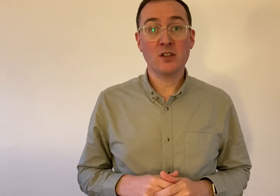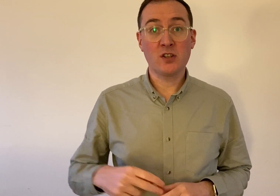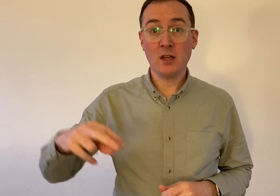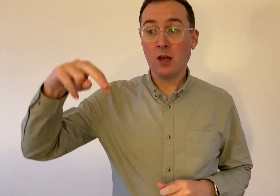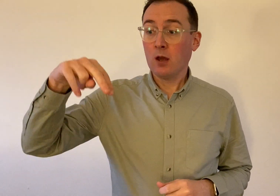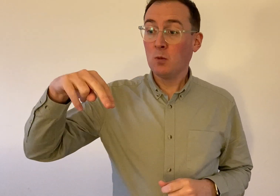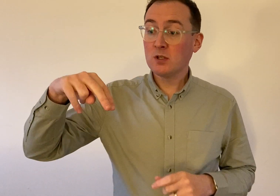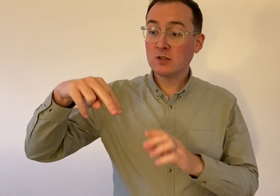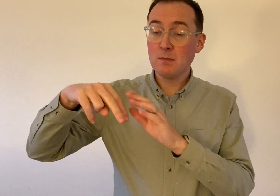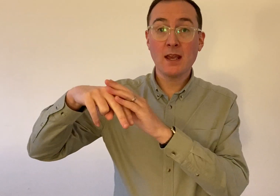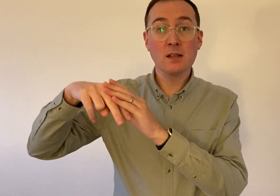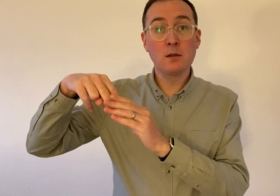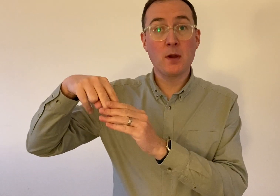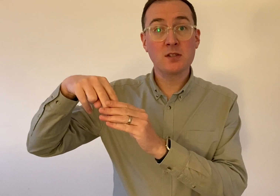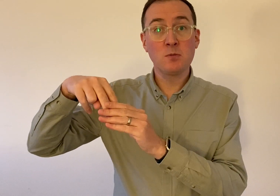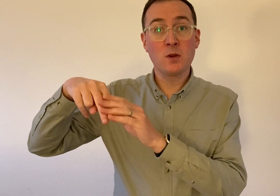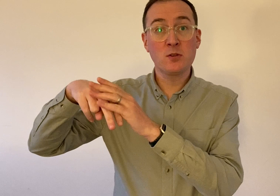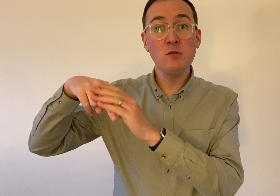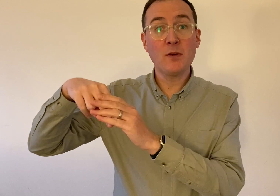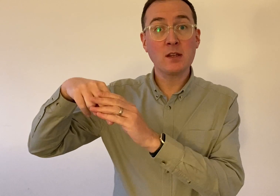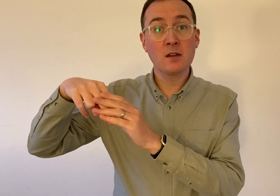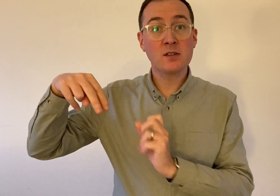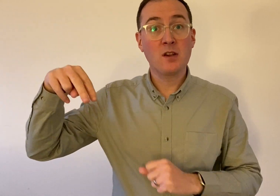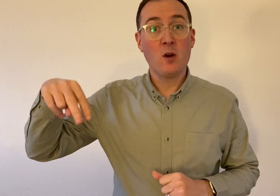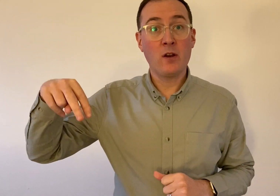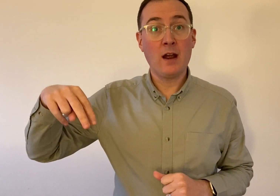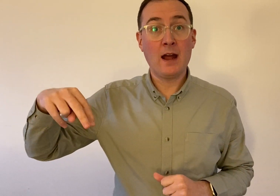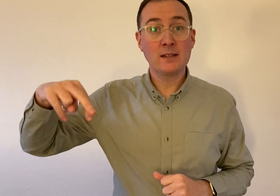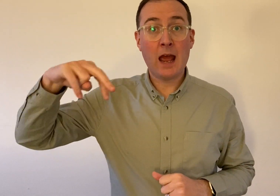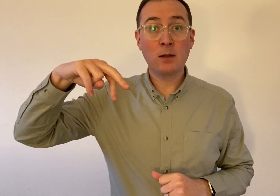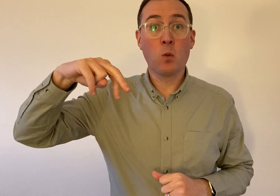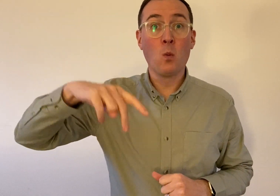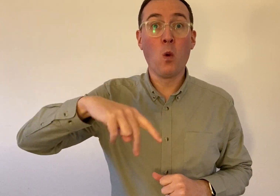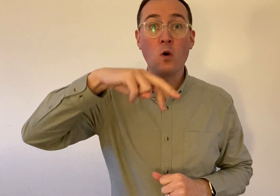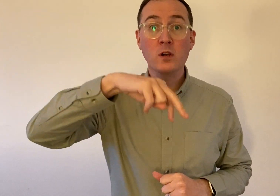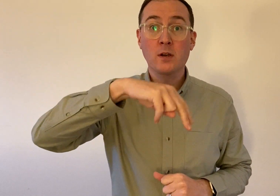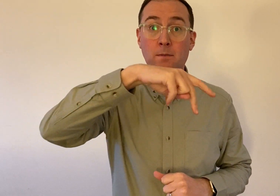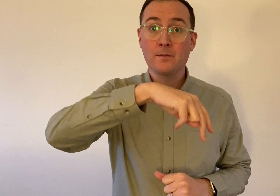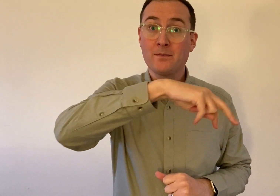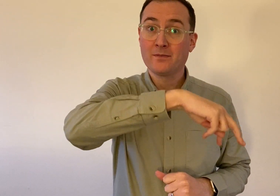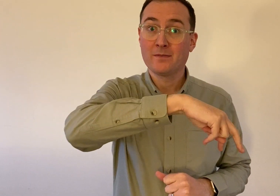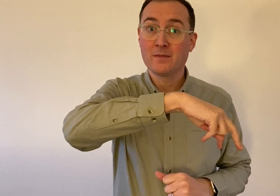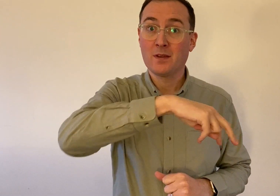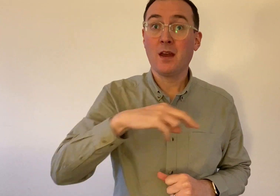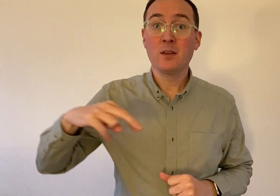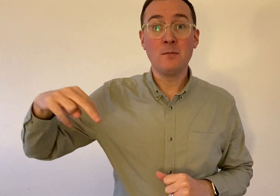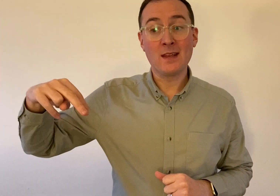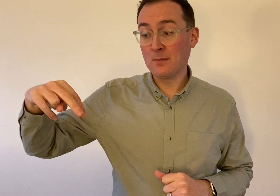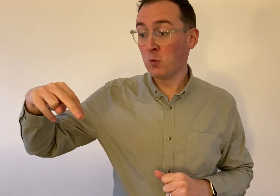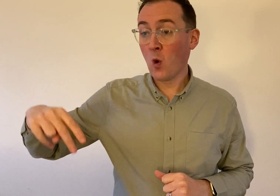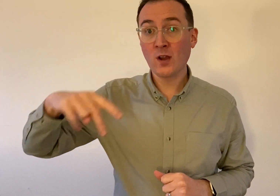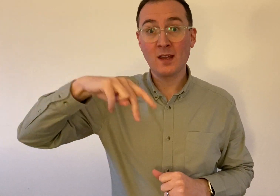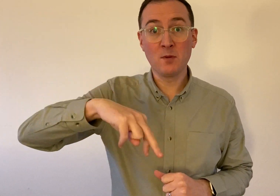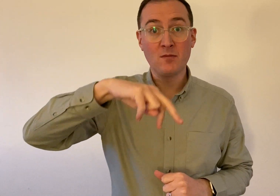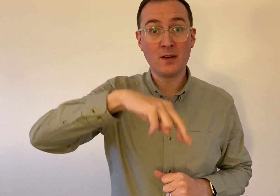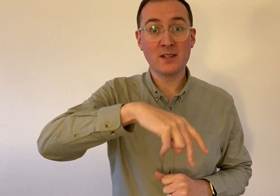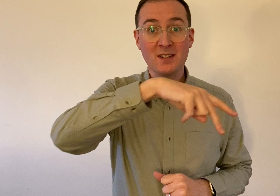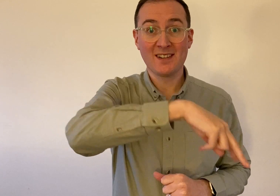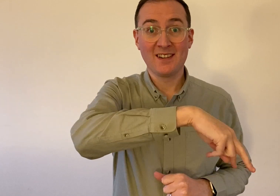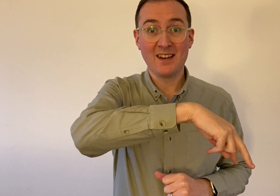nursery, we just make a little person with two fingers on our hand and walk. You make the walking movement and you